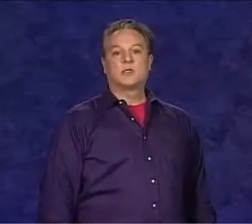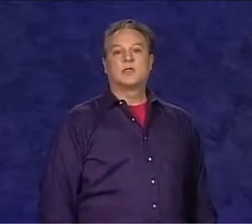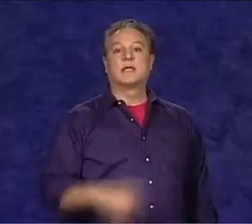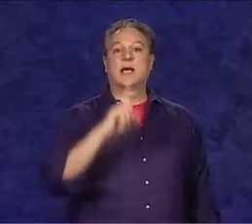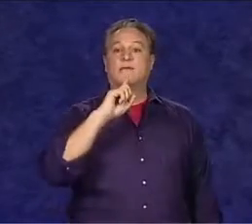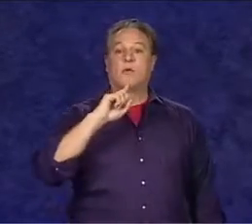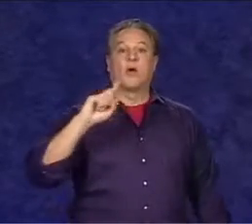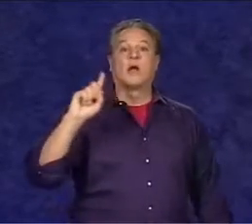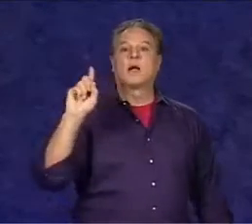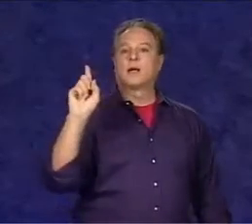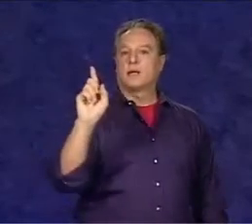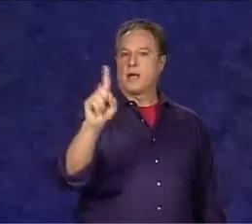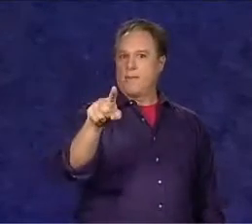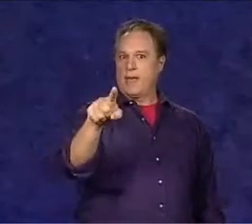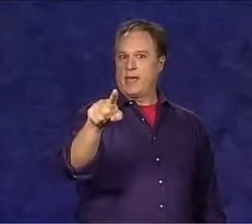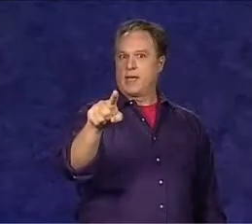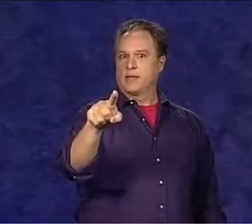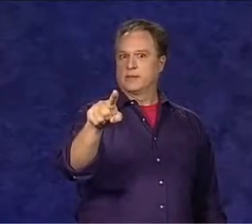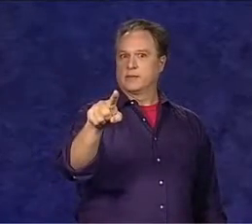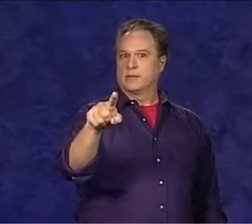the sign for command.